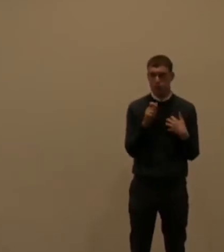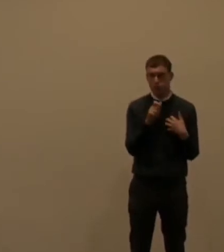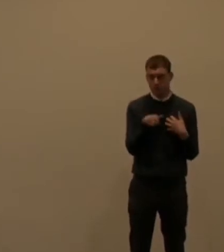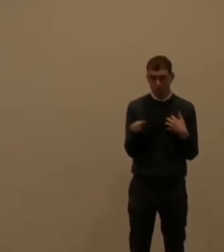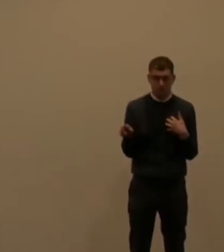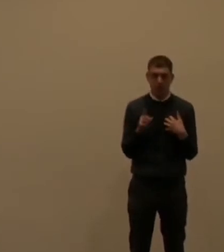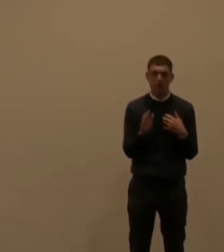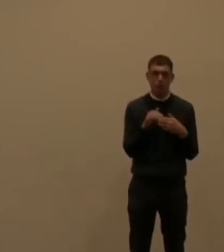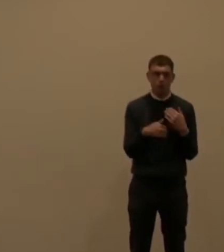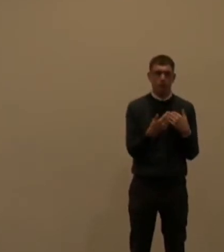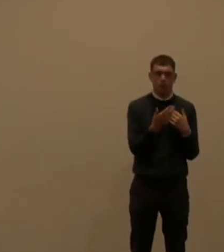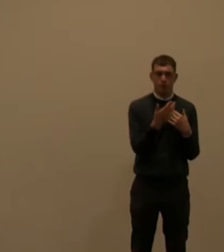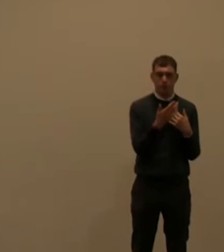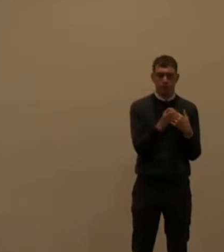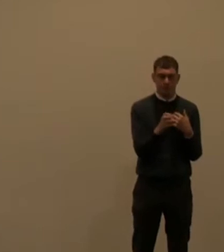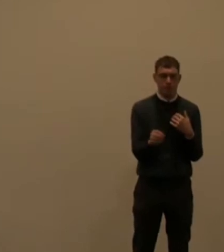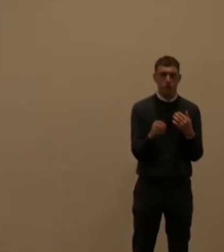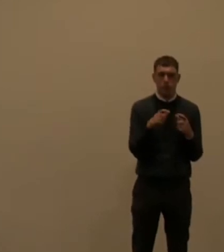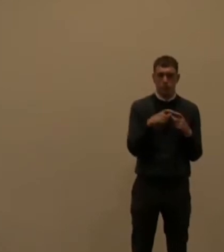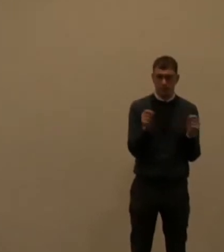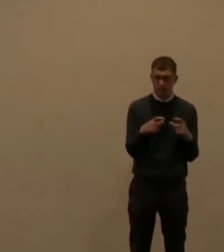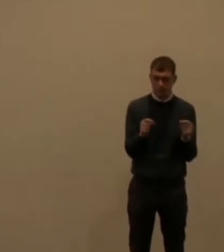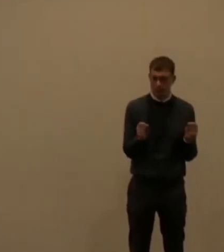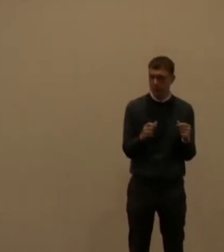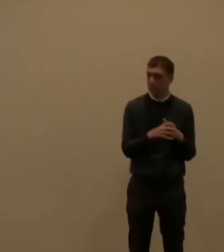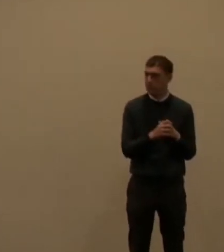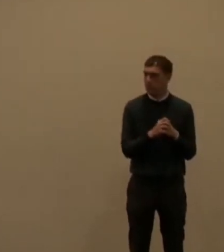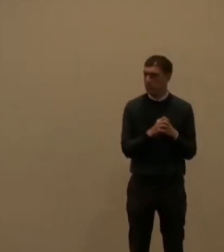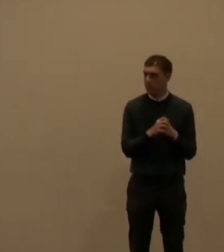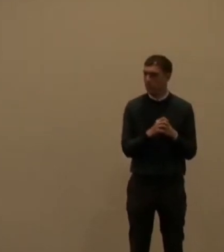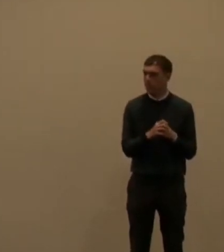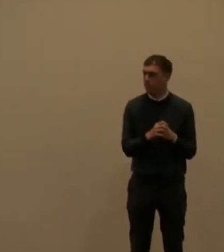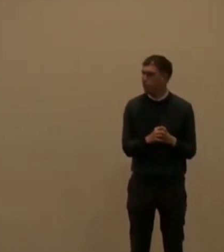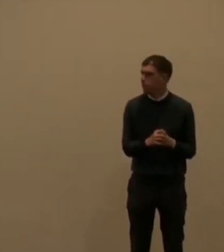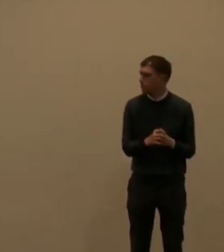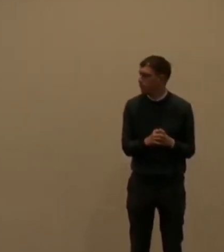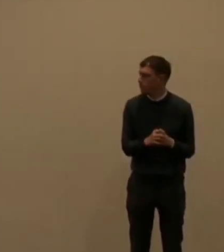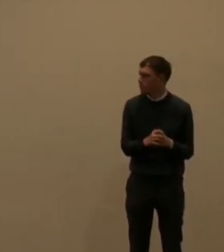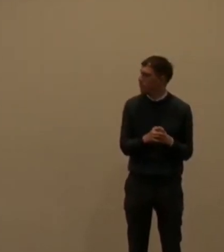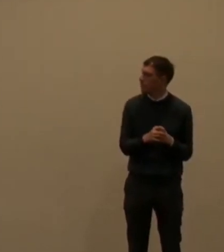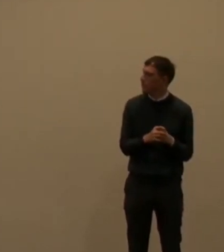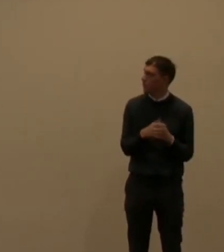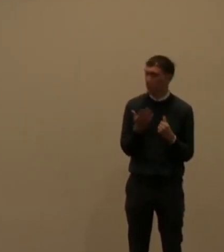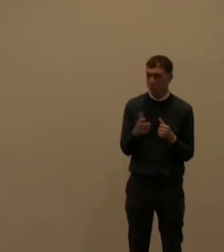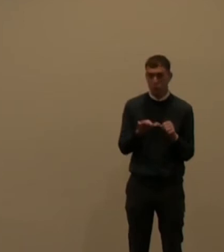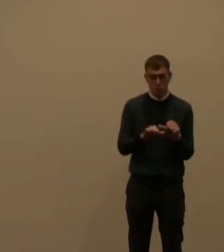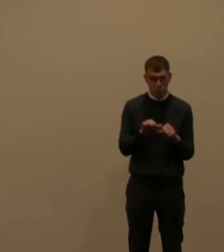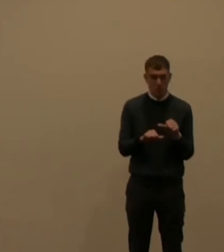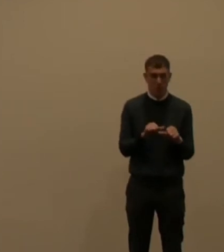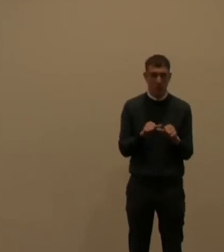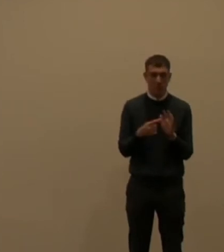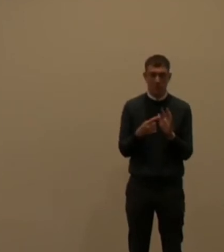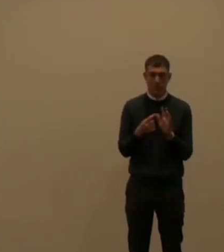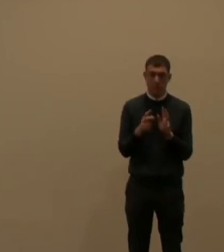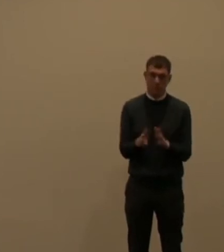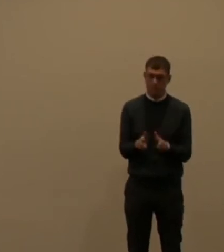Office licenses also is a pretty penny. So, and that is actually the process type that we went